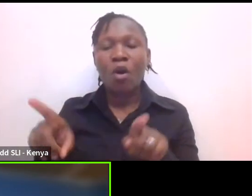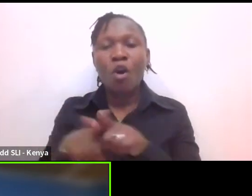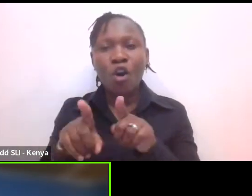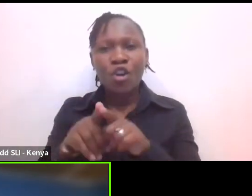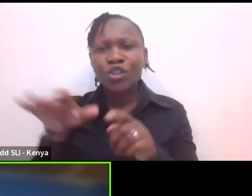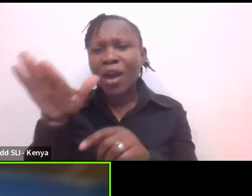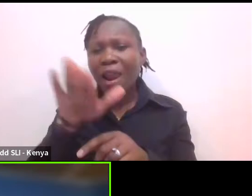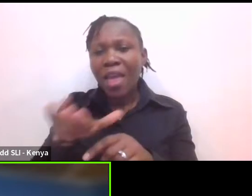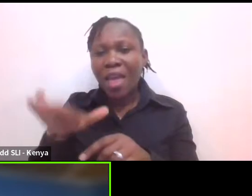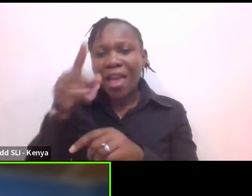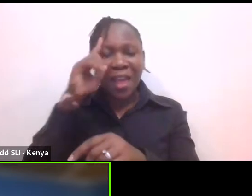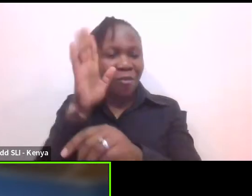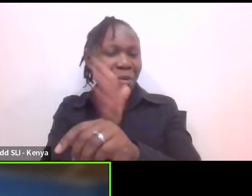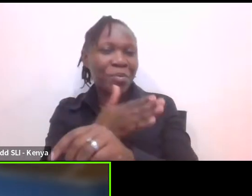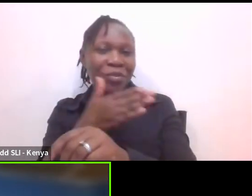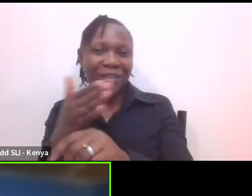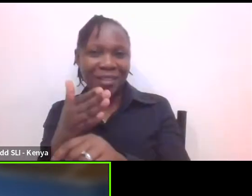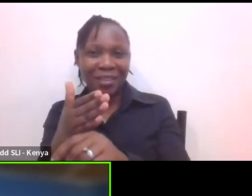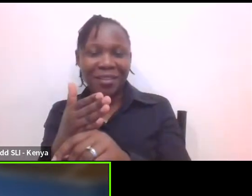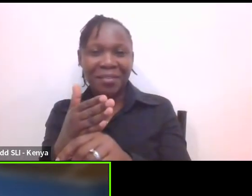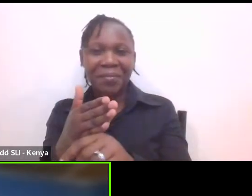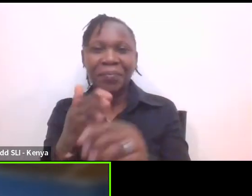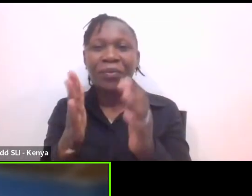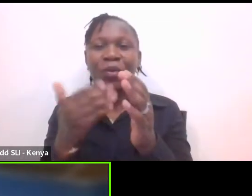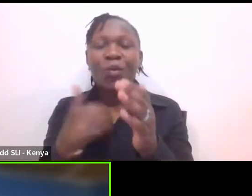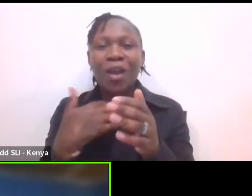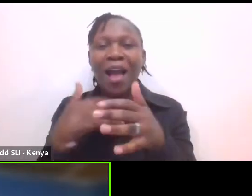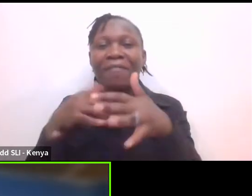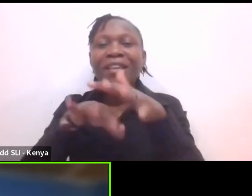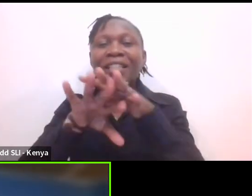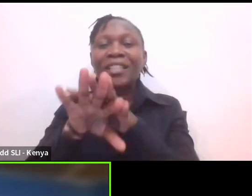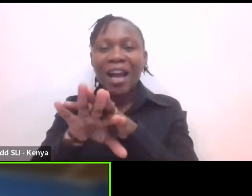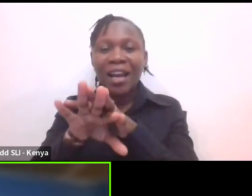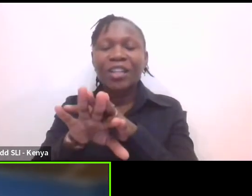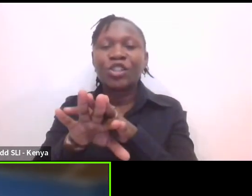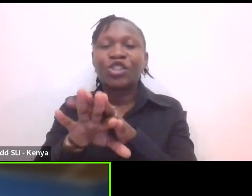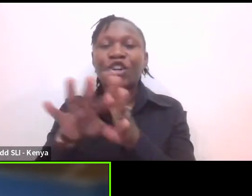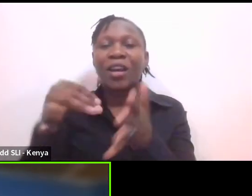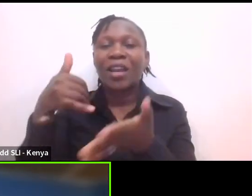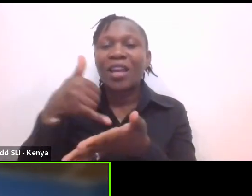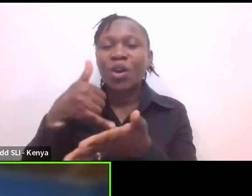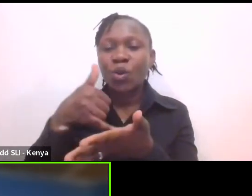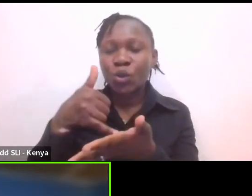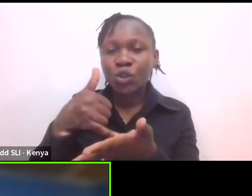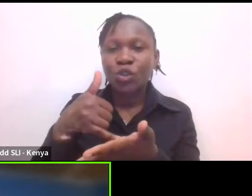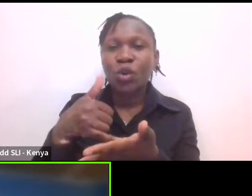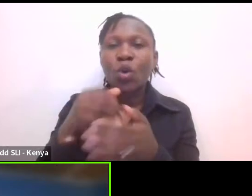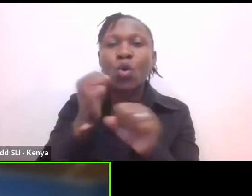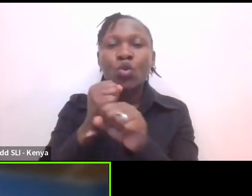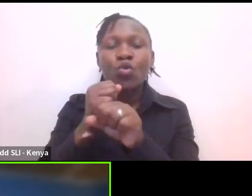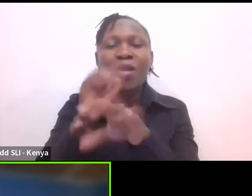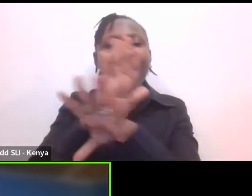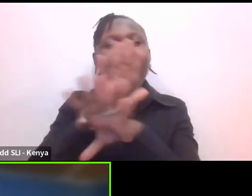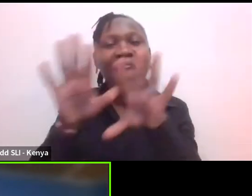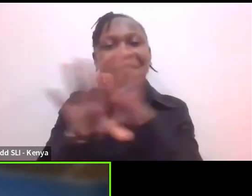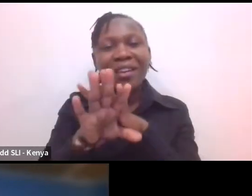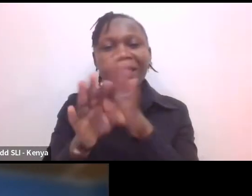and in this integration, this inclusion of doing everything with everything. So I think that's a great